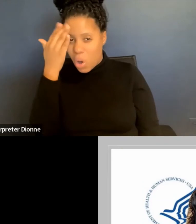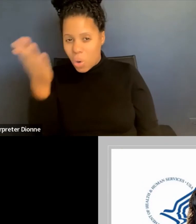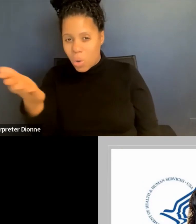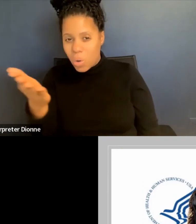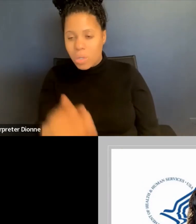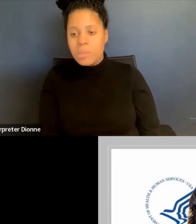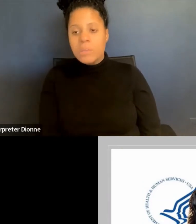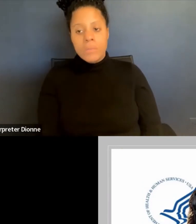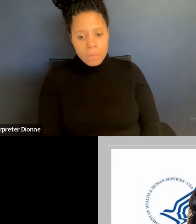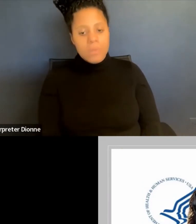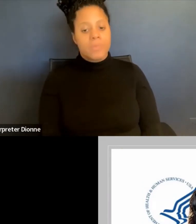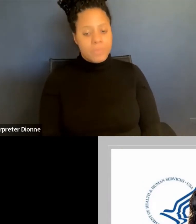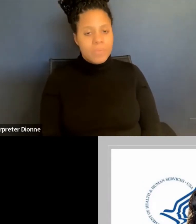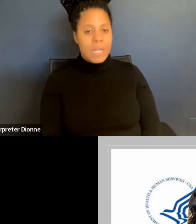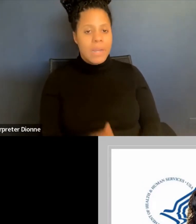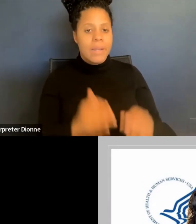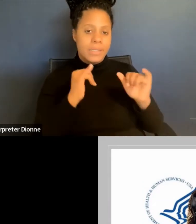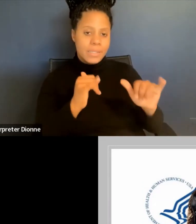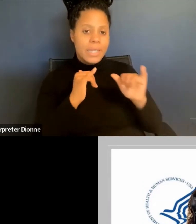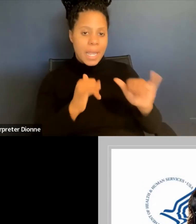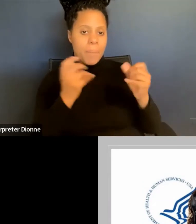my understanding as well, Allison.